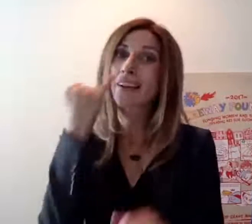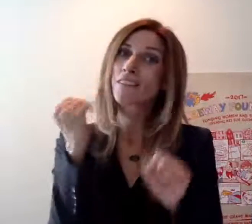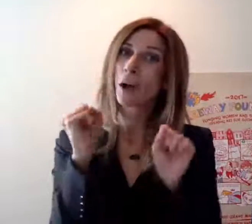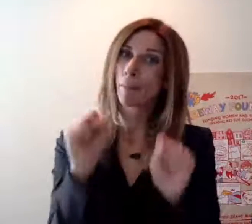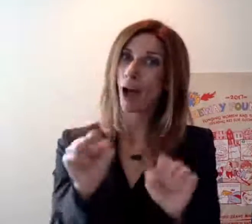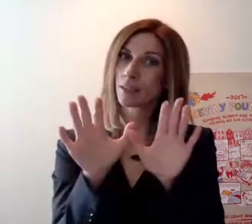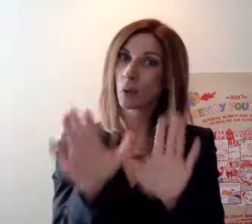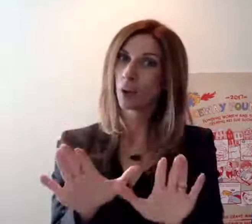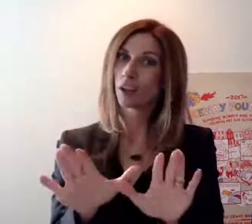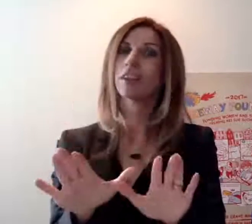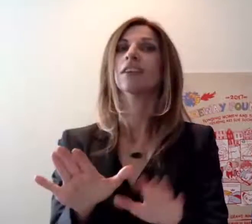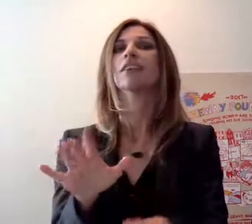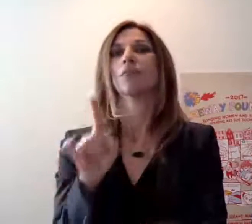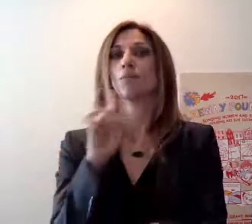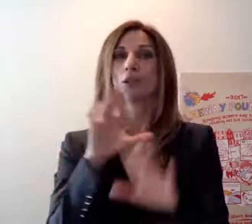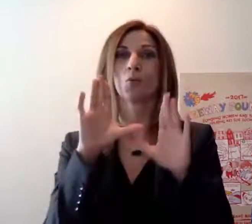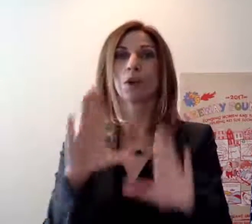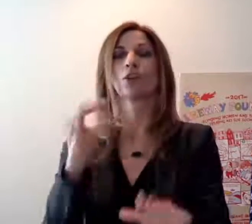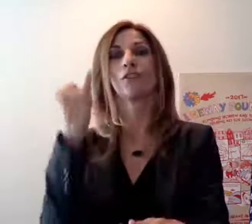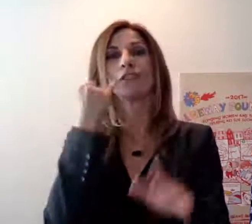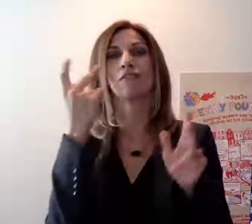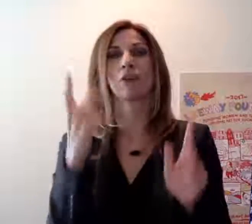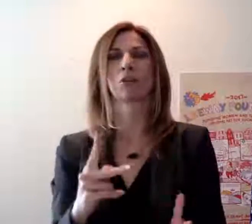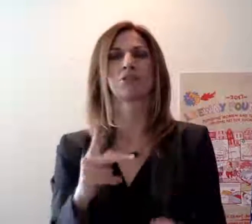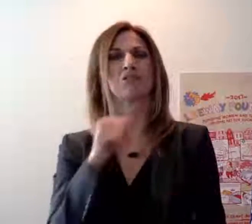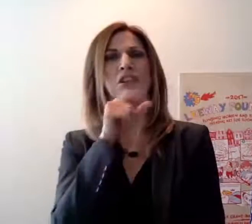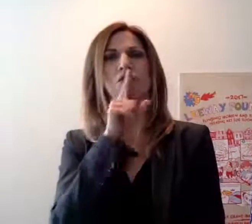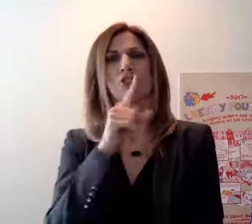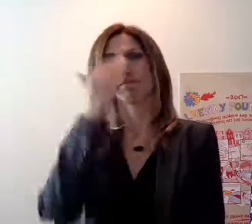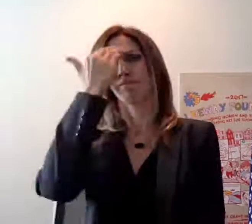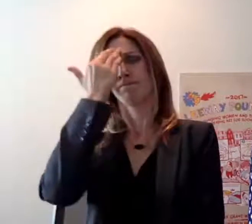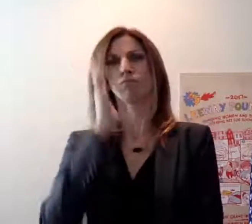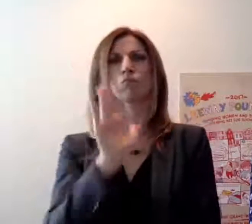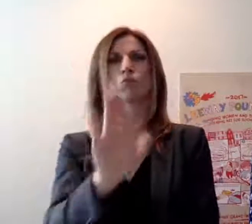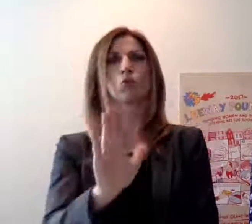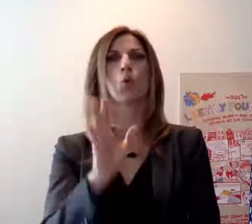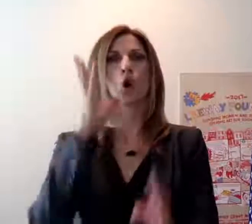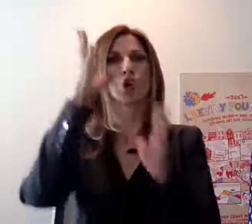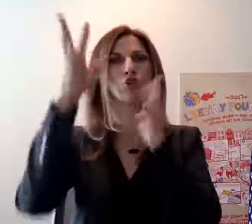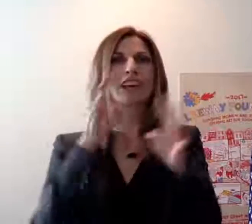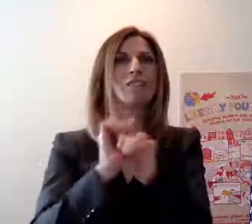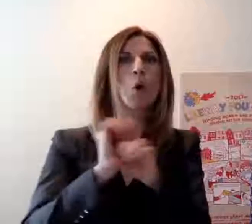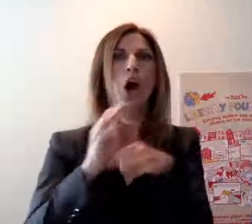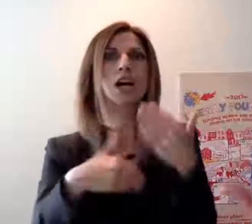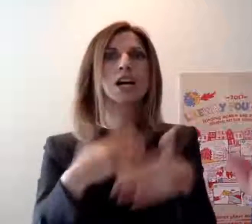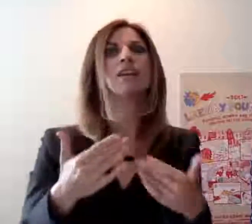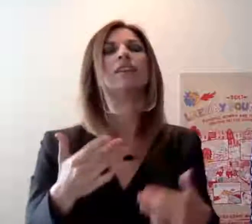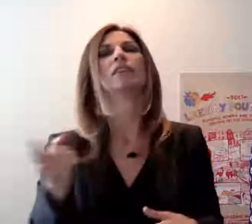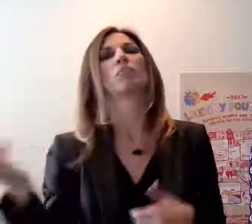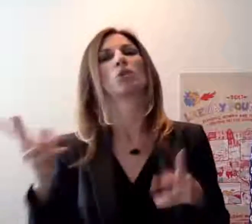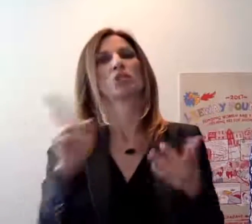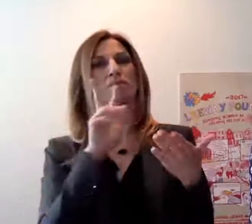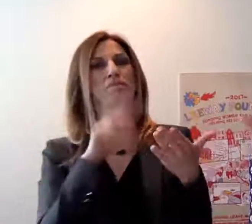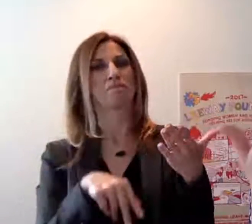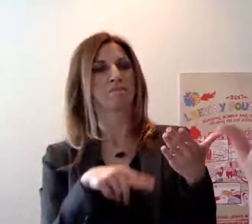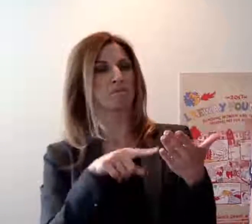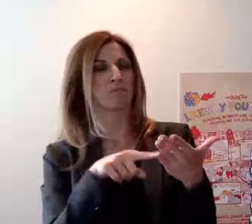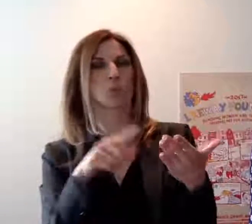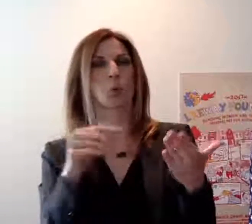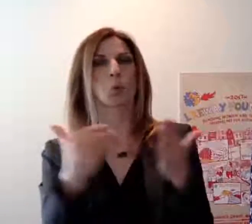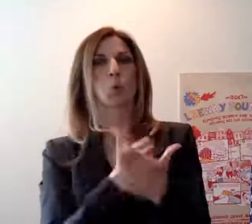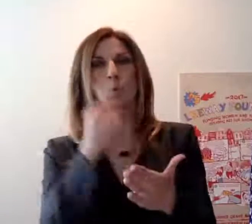it would be great if you can get someone who's less familiar with your creative work, so that they are reading it kind of with the